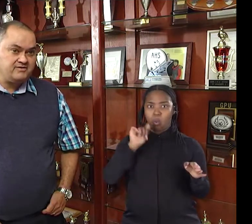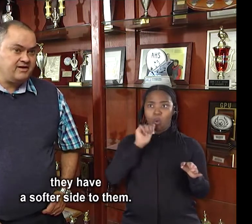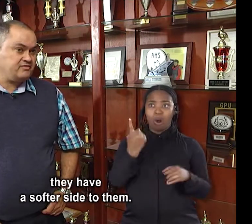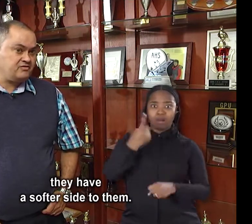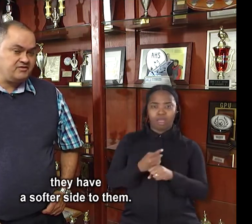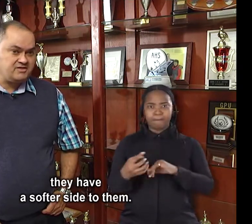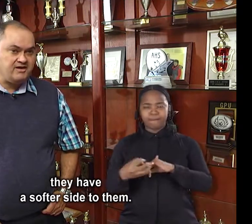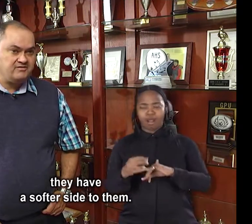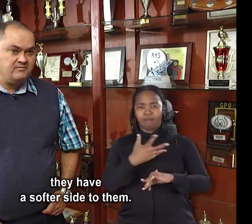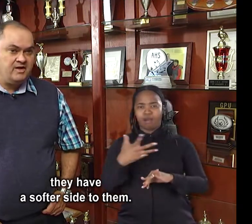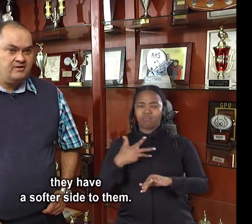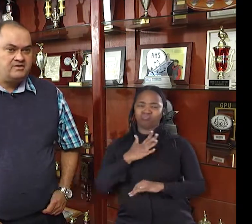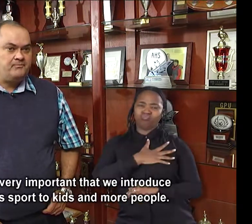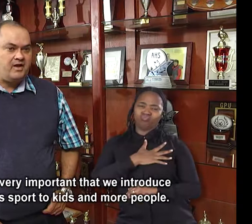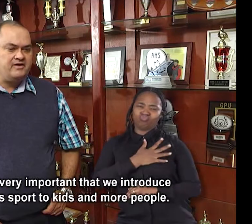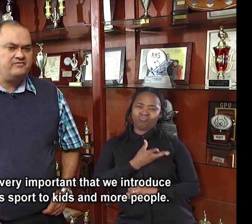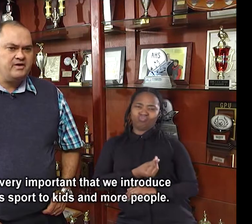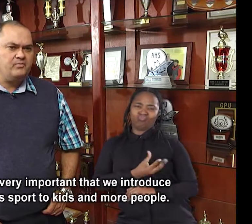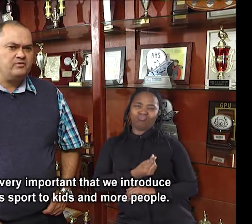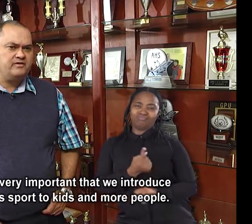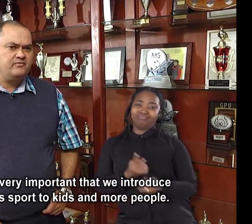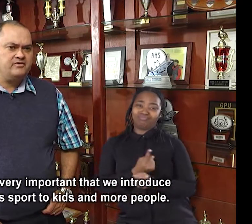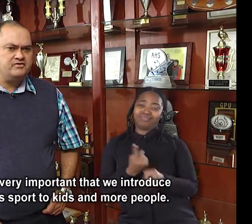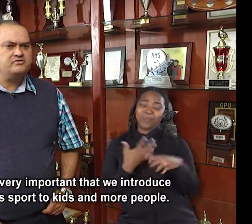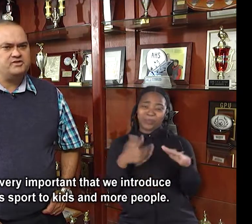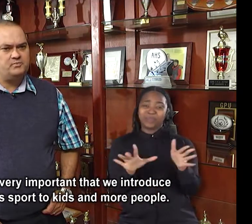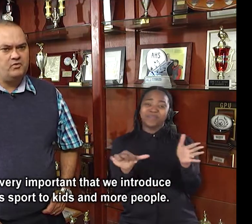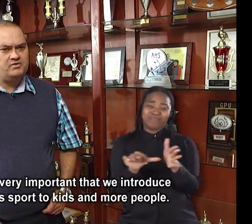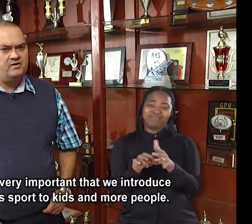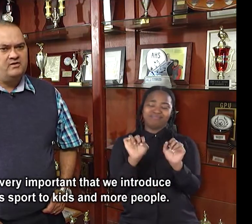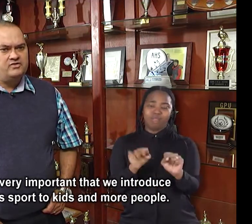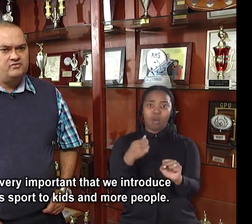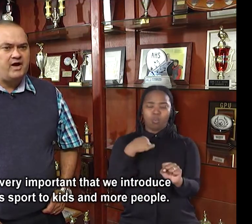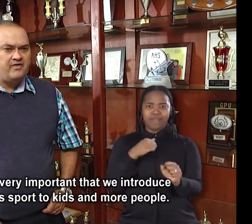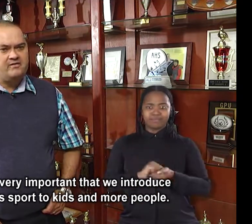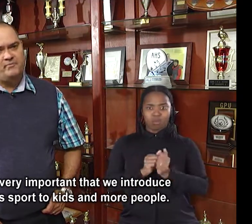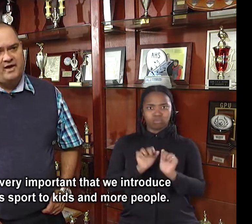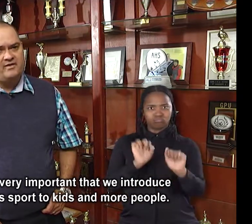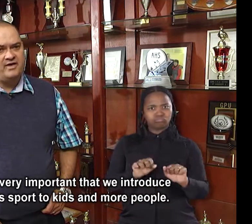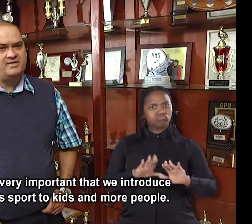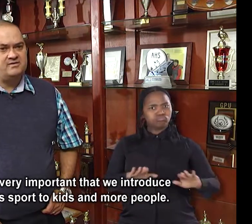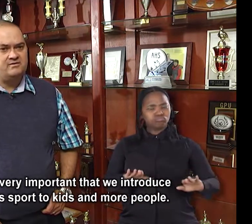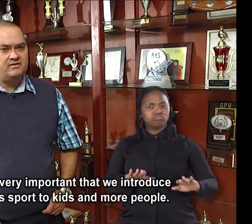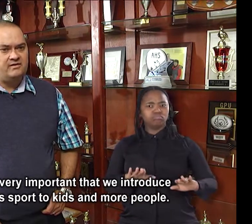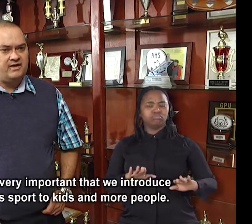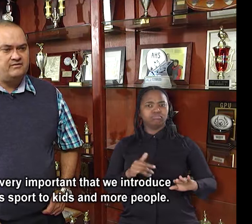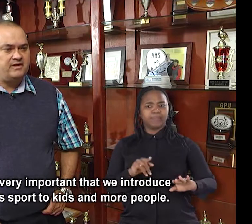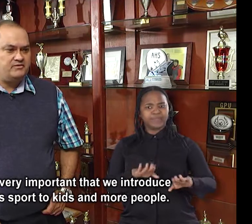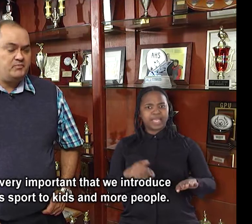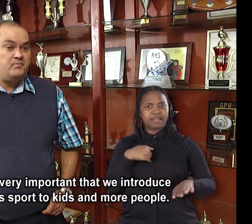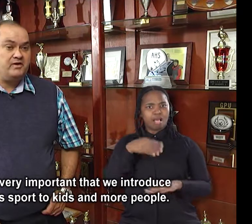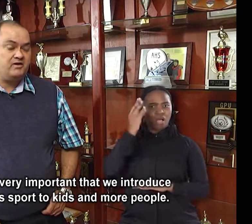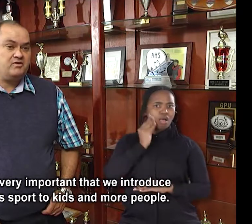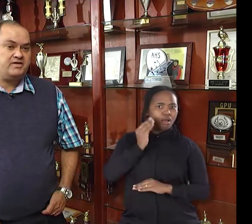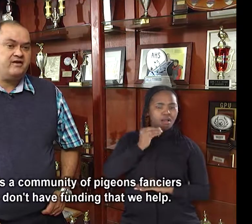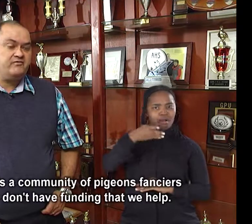their mothers. They have a softer side to them. So I think it's very important that we introduce the sport to other kids and